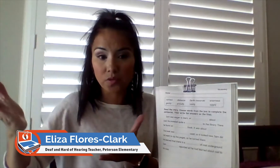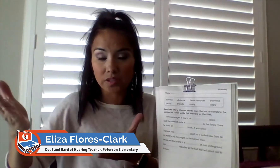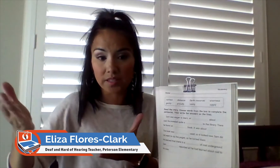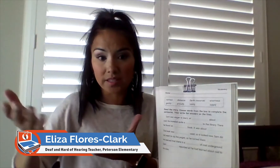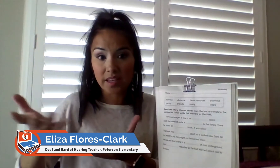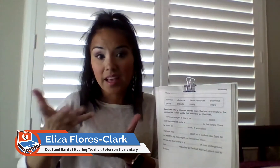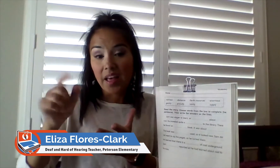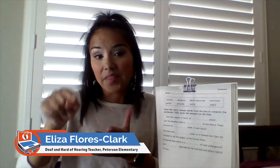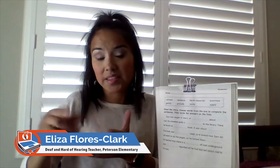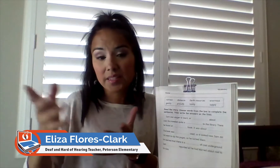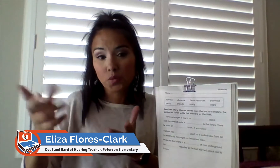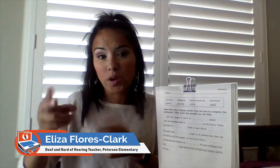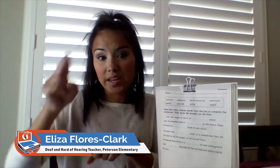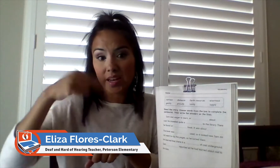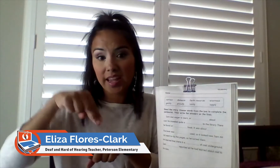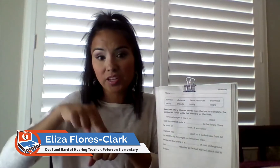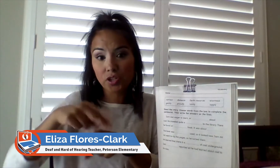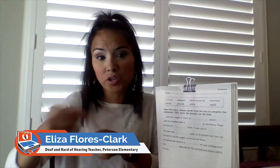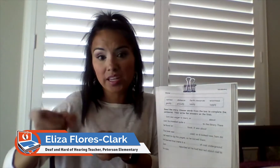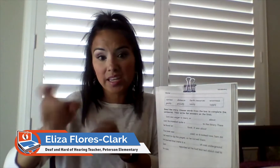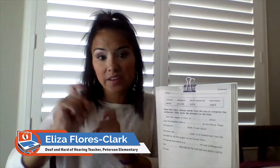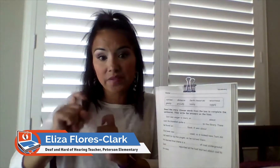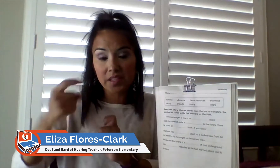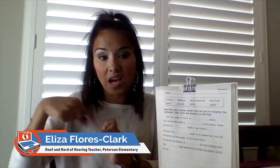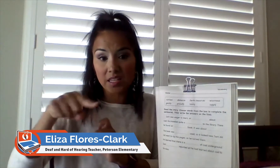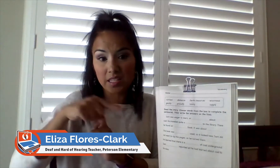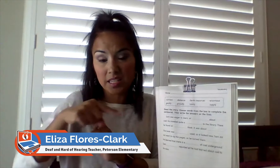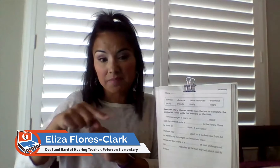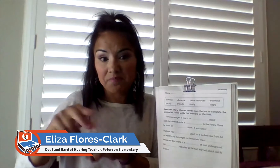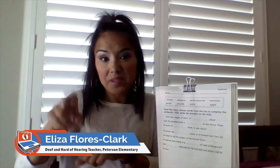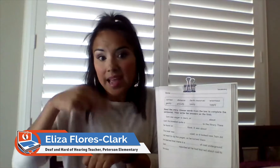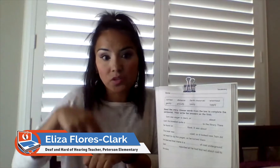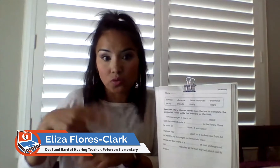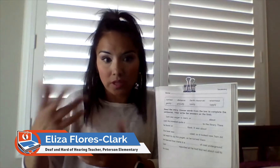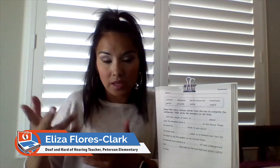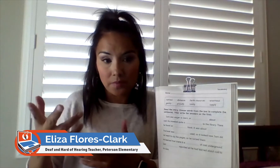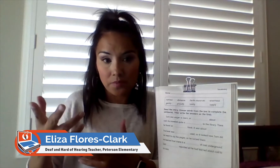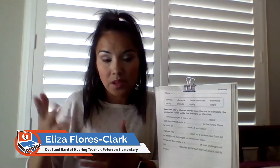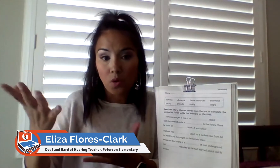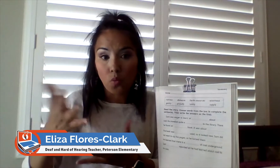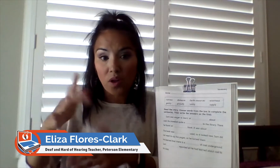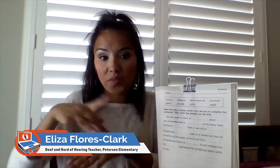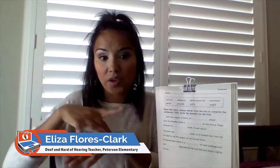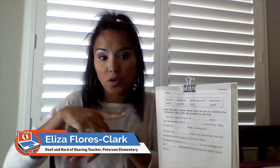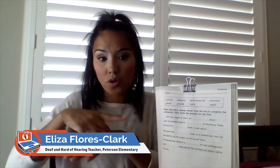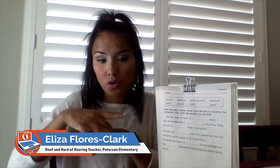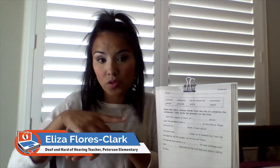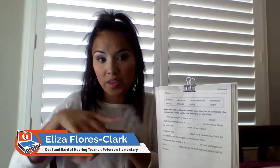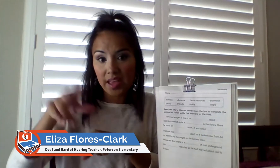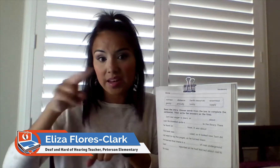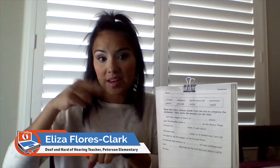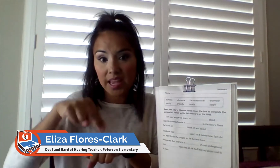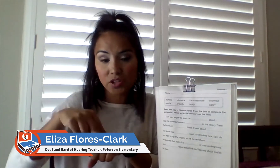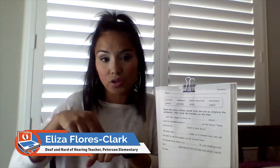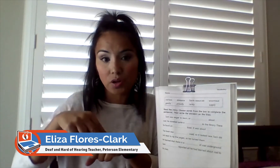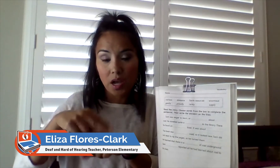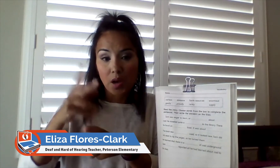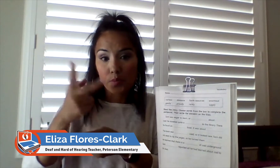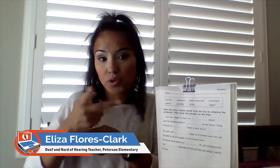resources. This is what nature gives us naturally. What the earth and nature